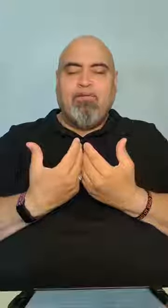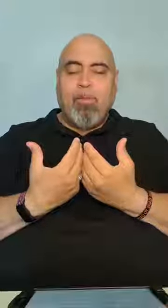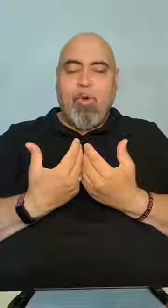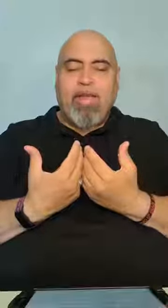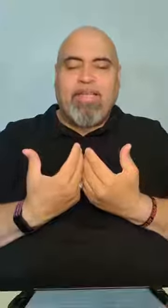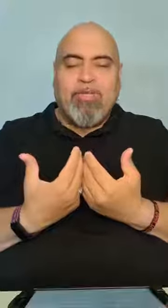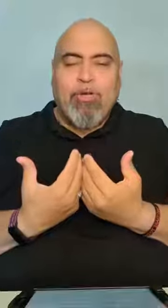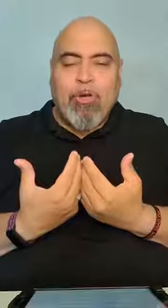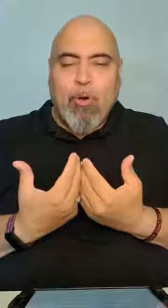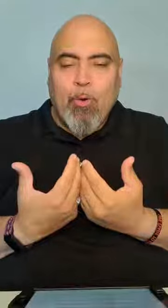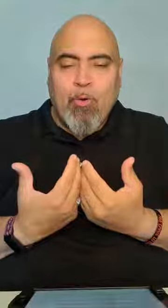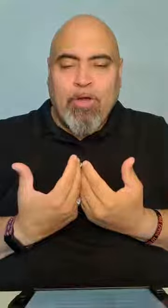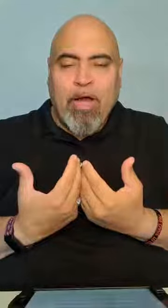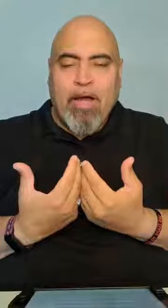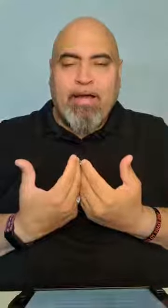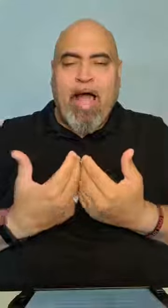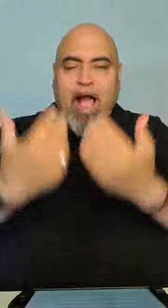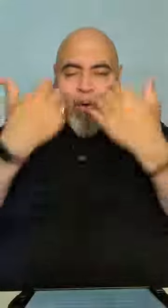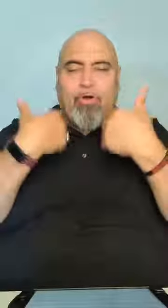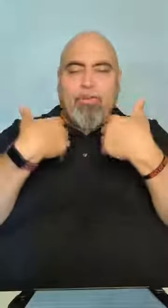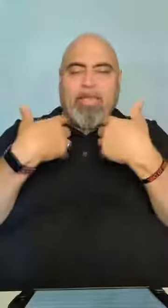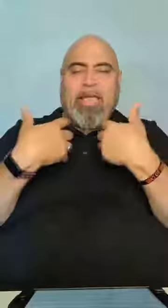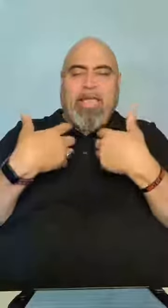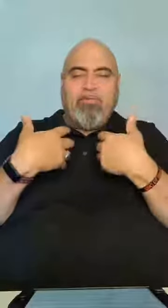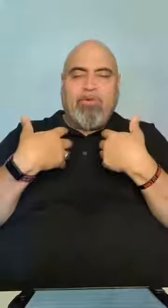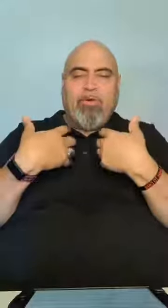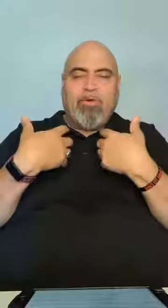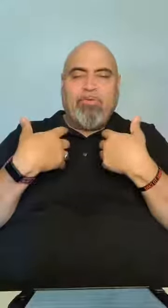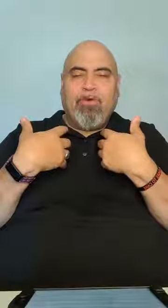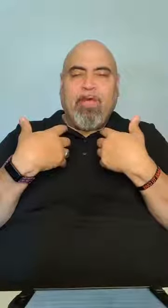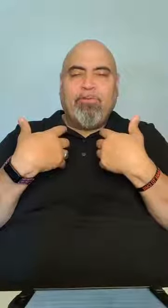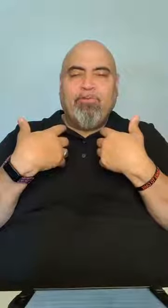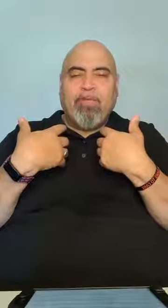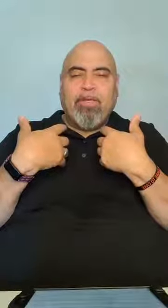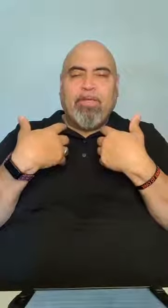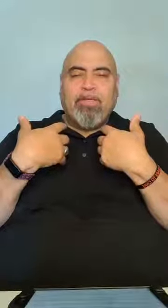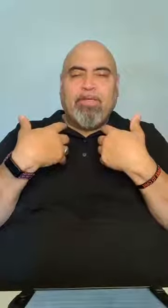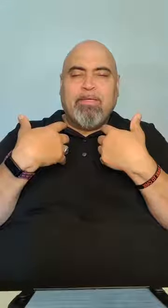from wanting to know God. Our behavior, right?